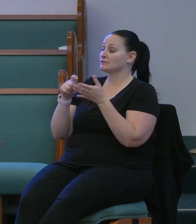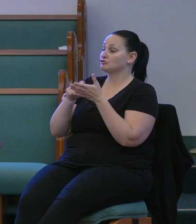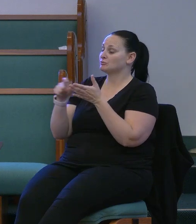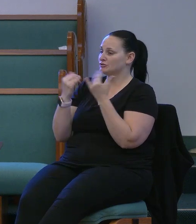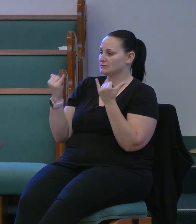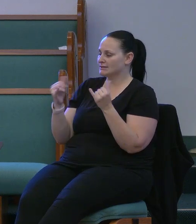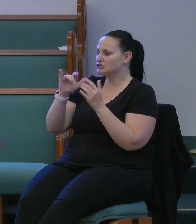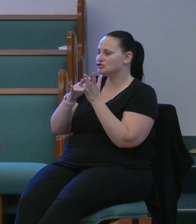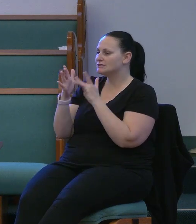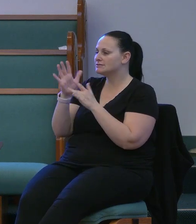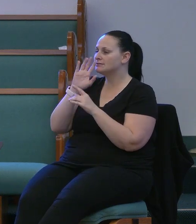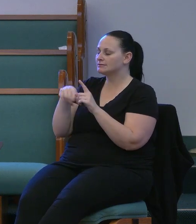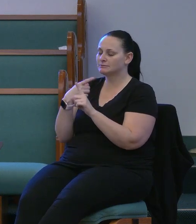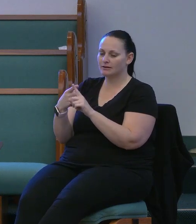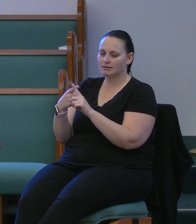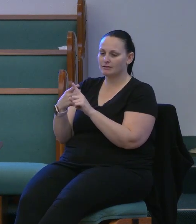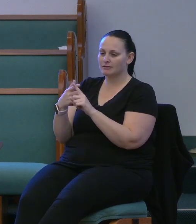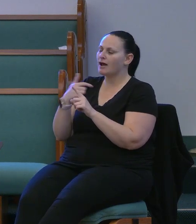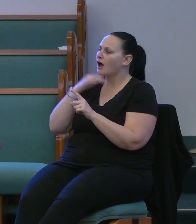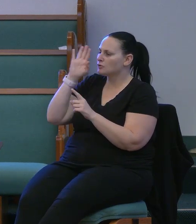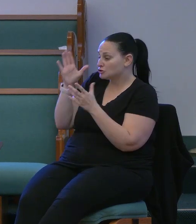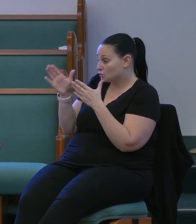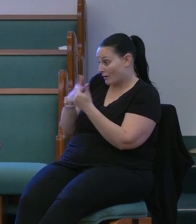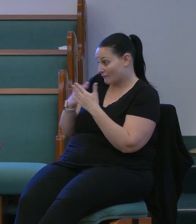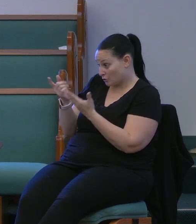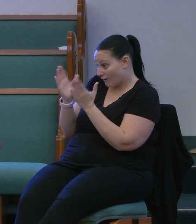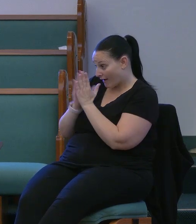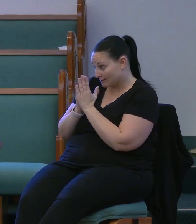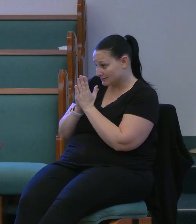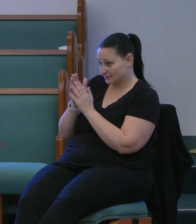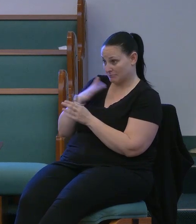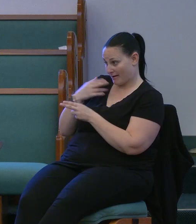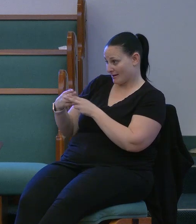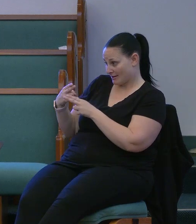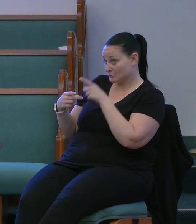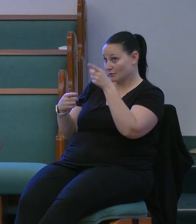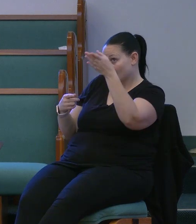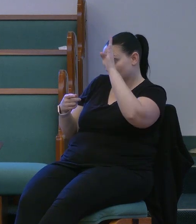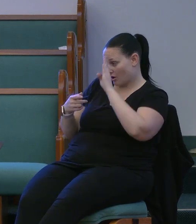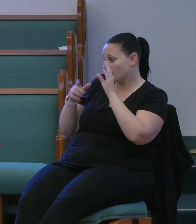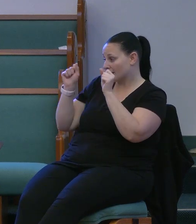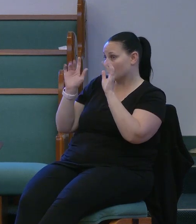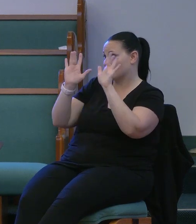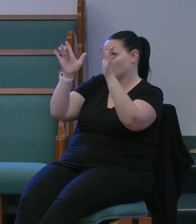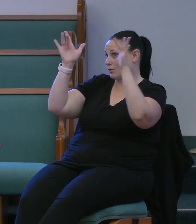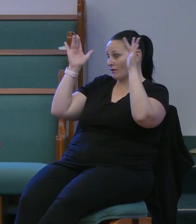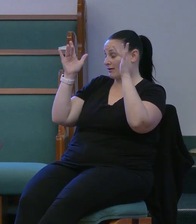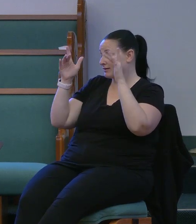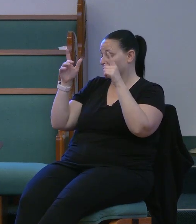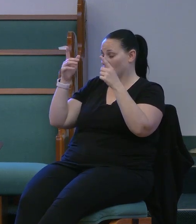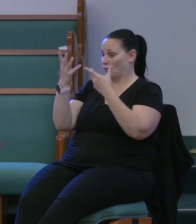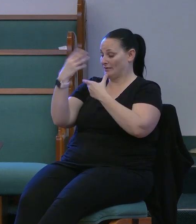today, Jesus says, I will do whatever you ask in my name so that the Father may be glorified in the Son.